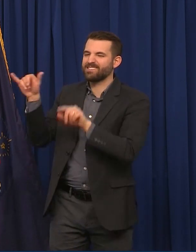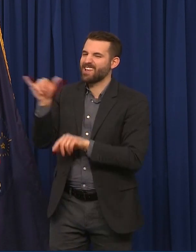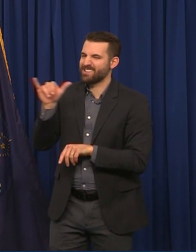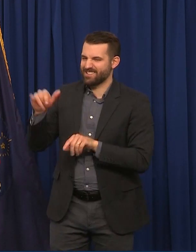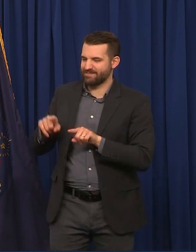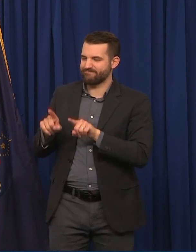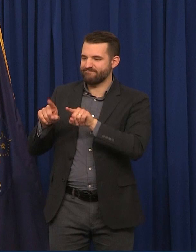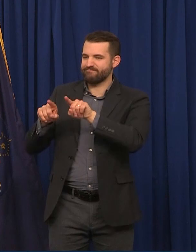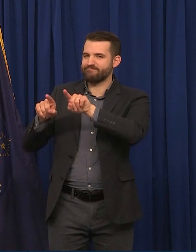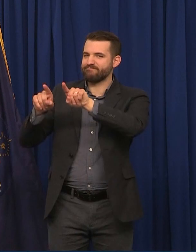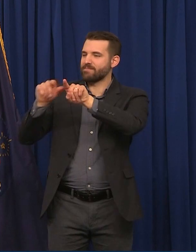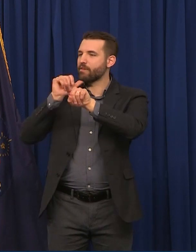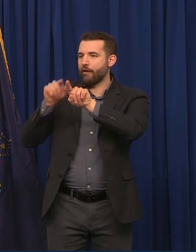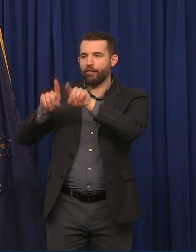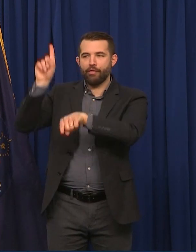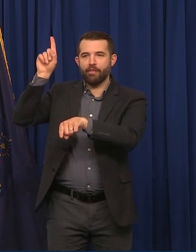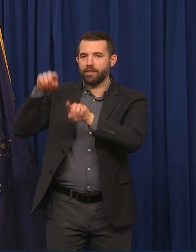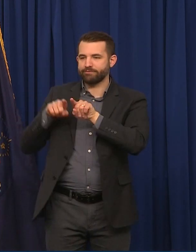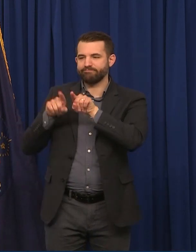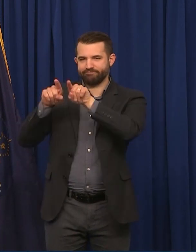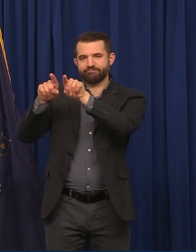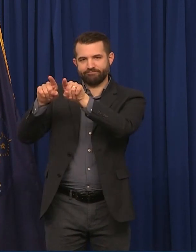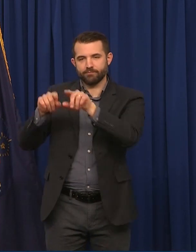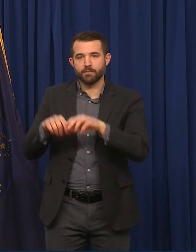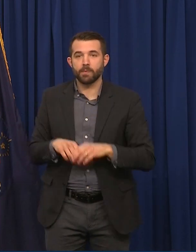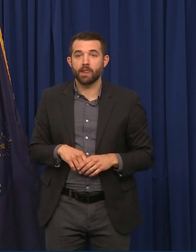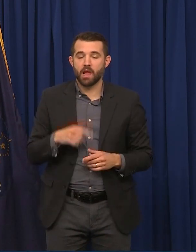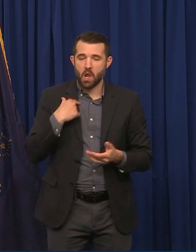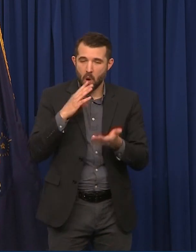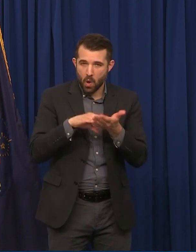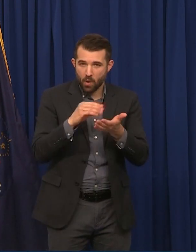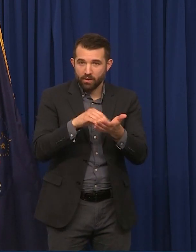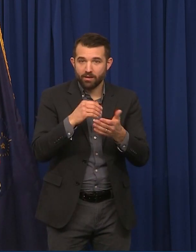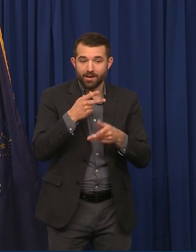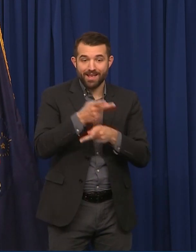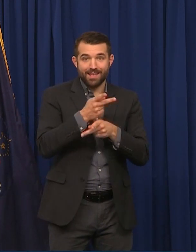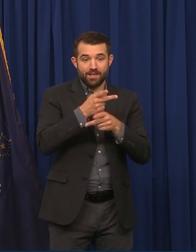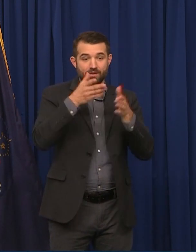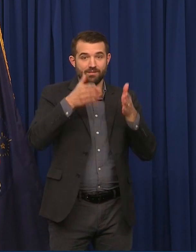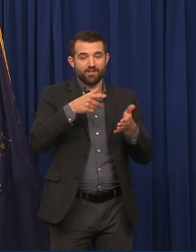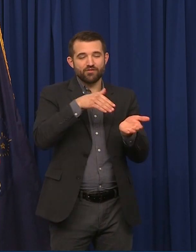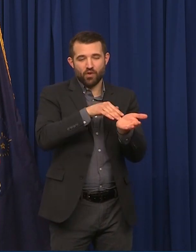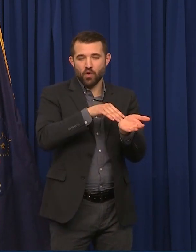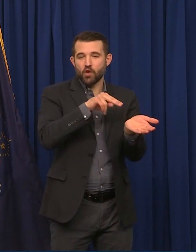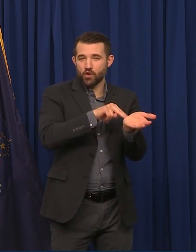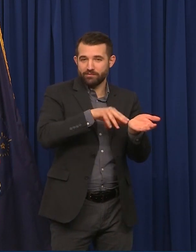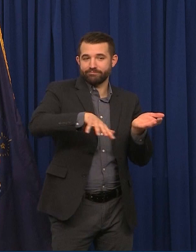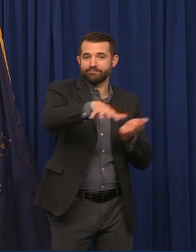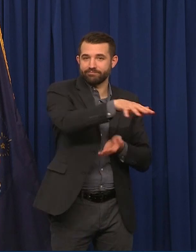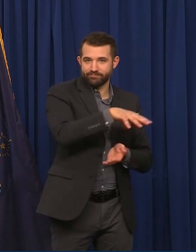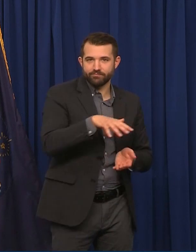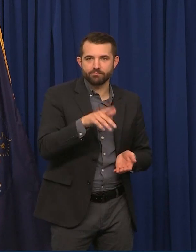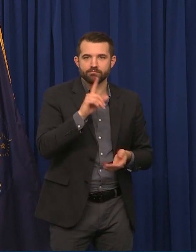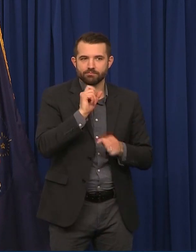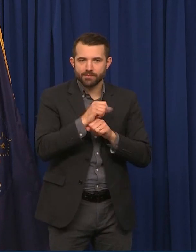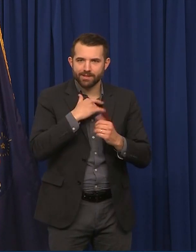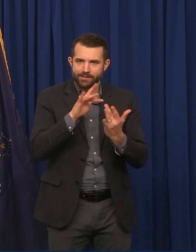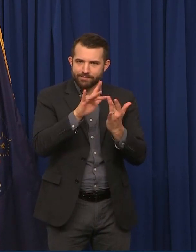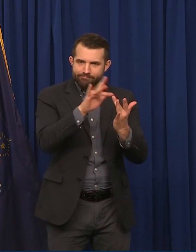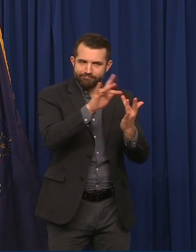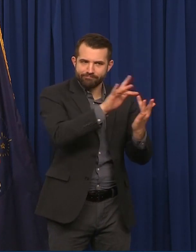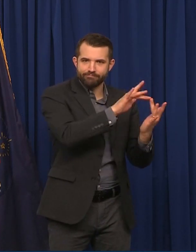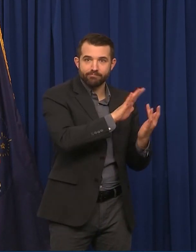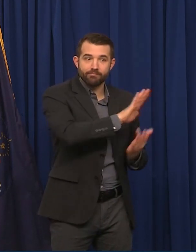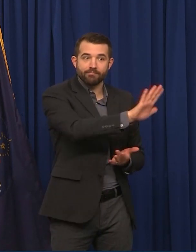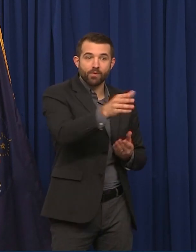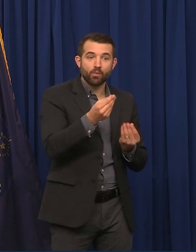a confirmed case of COVID-19, we take special precautions working with their healthcare institution to identify the cases